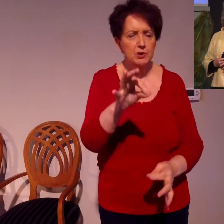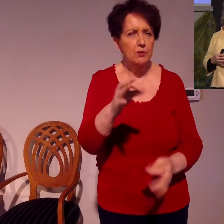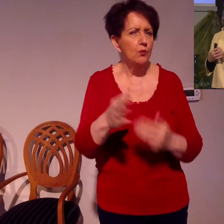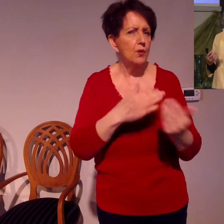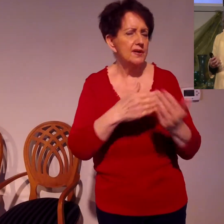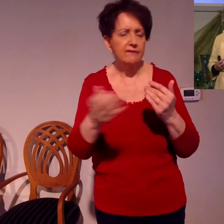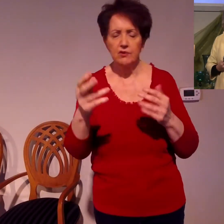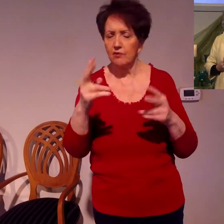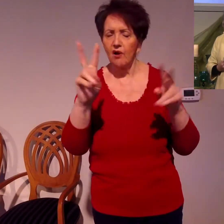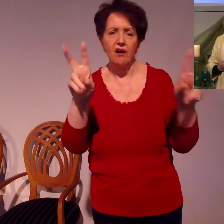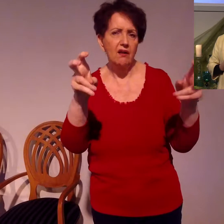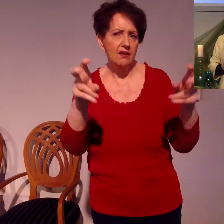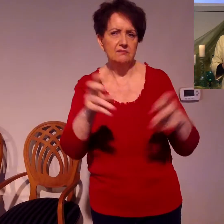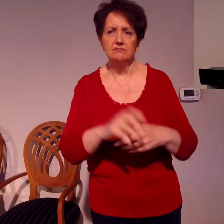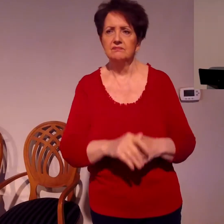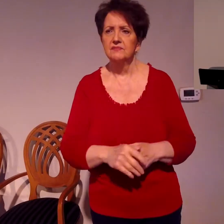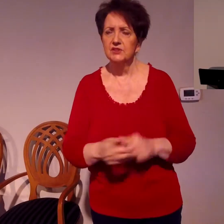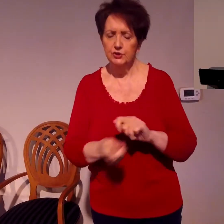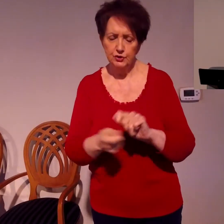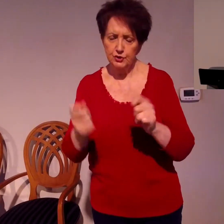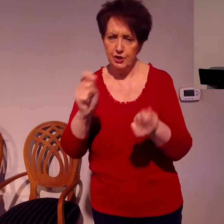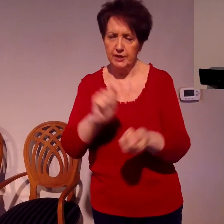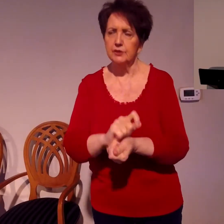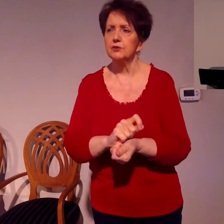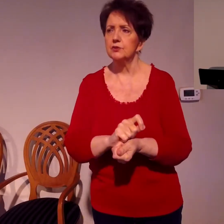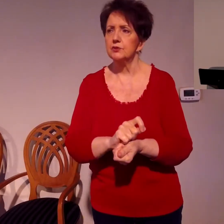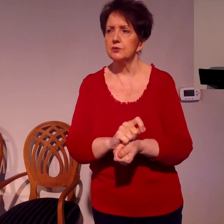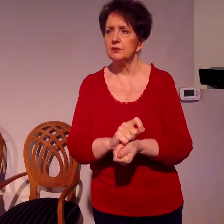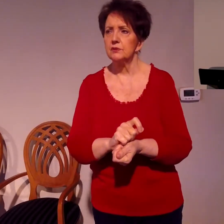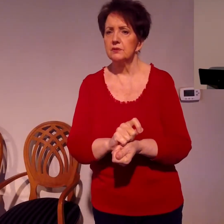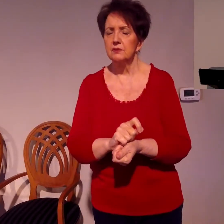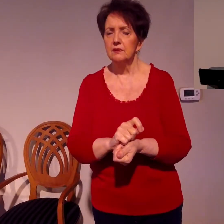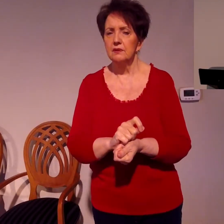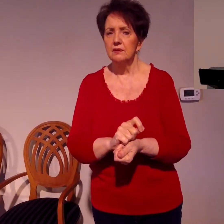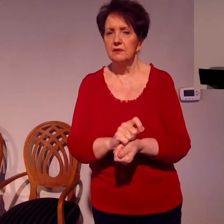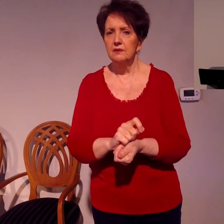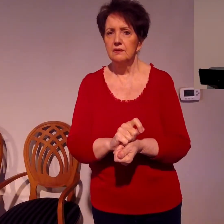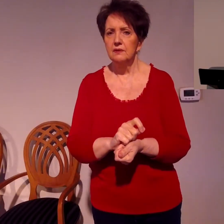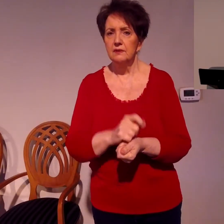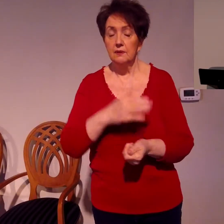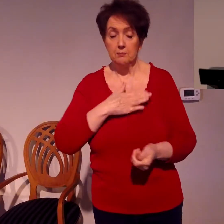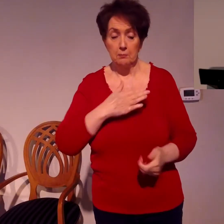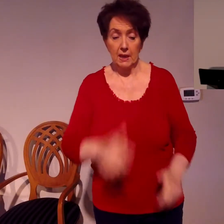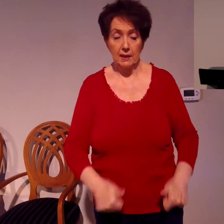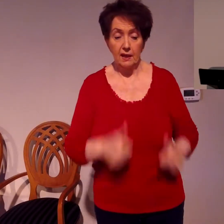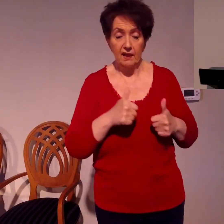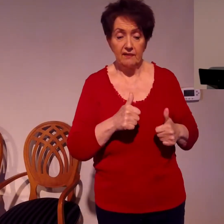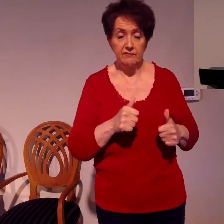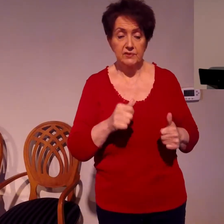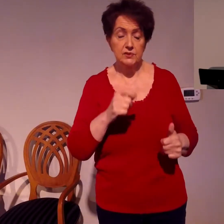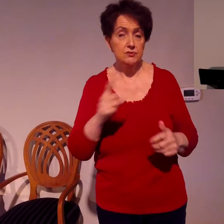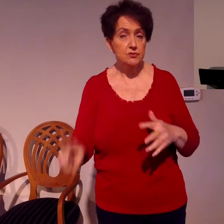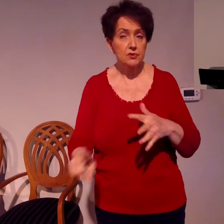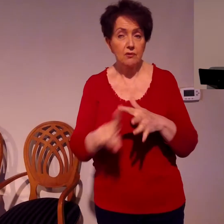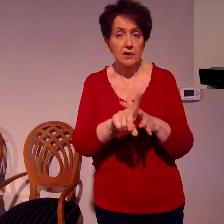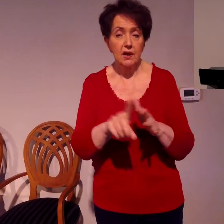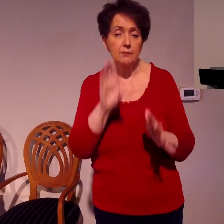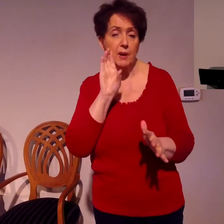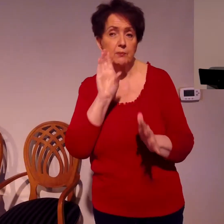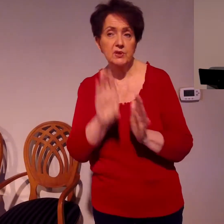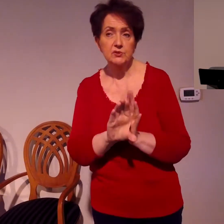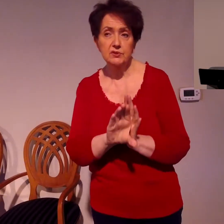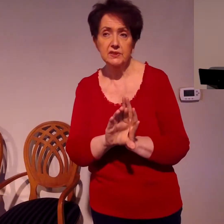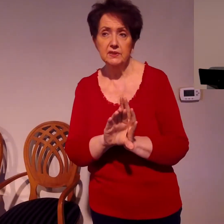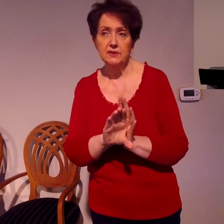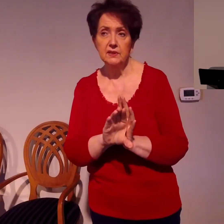call it, has really changed. And because it's changed the way that my life is out picturing and what I get to